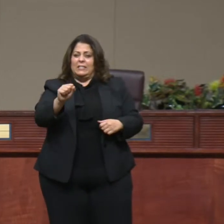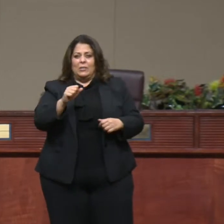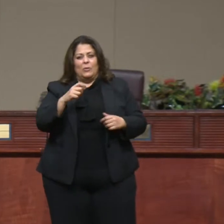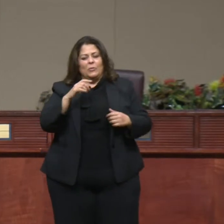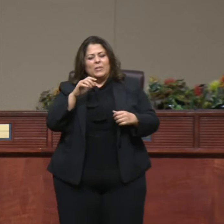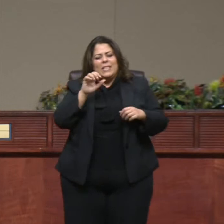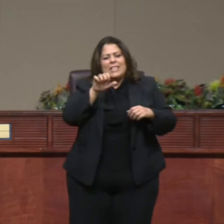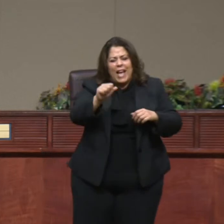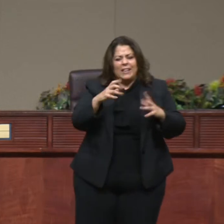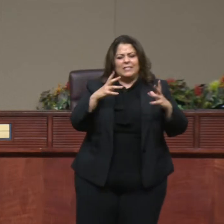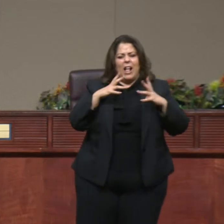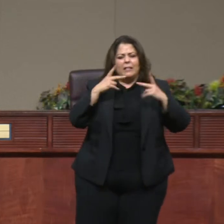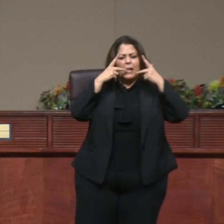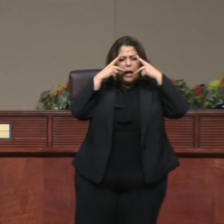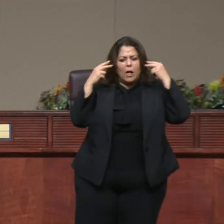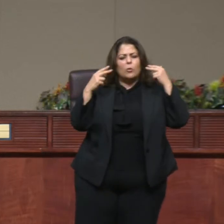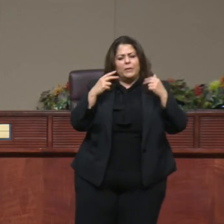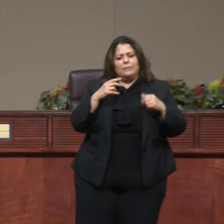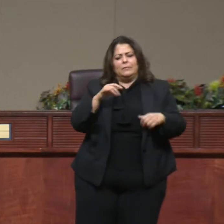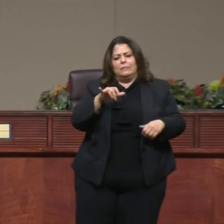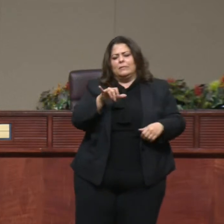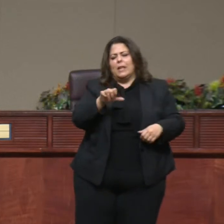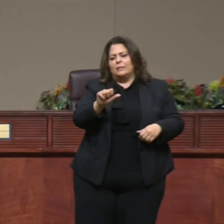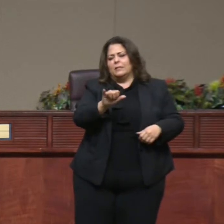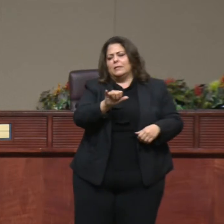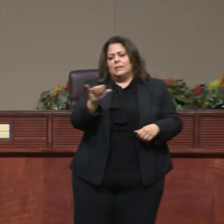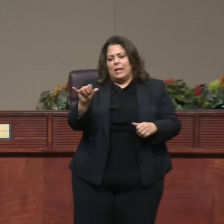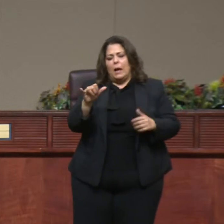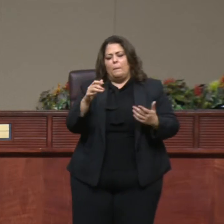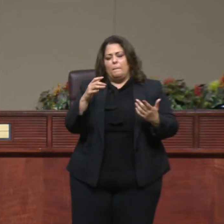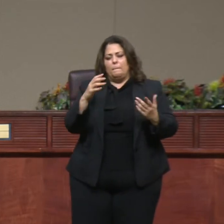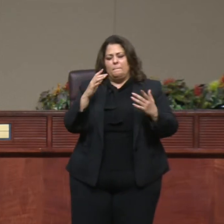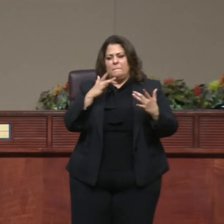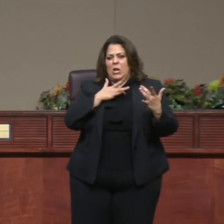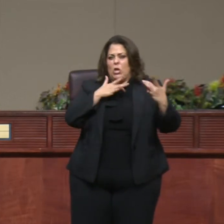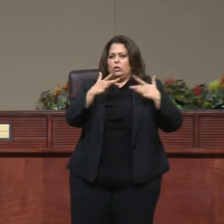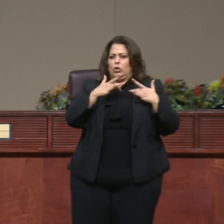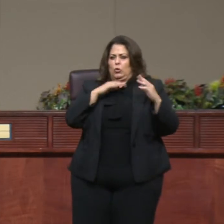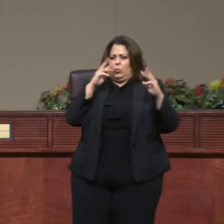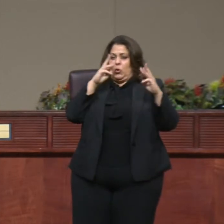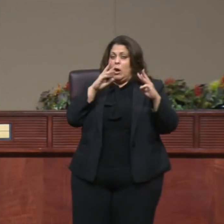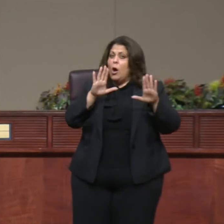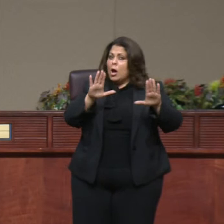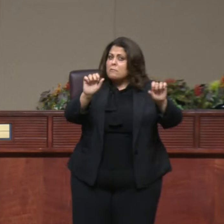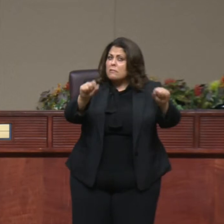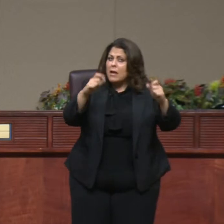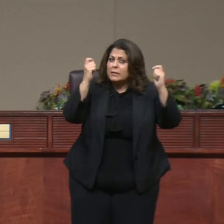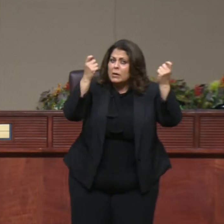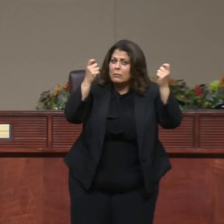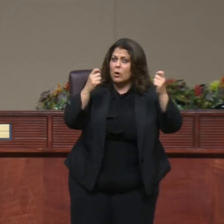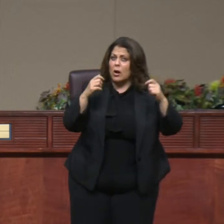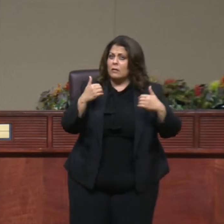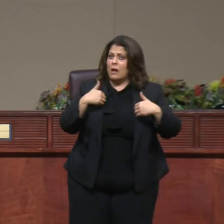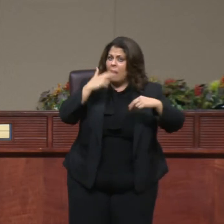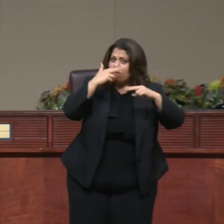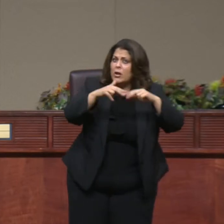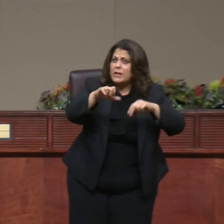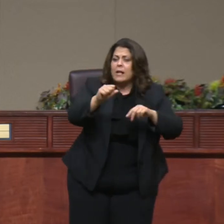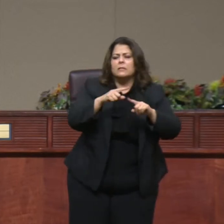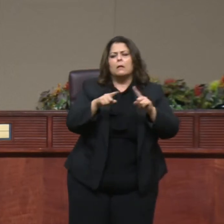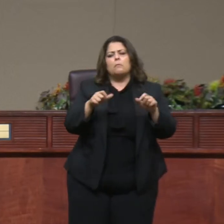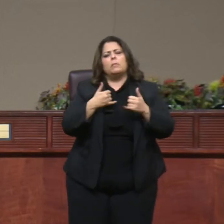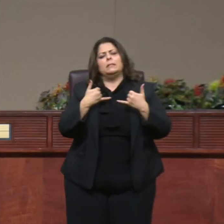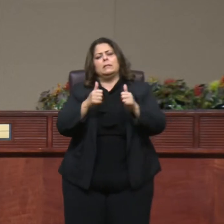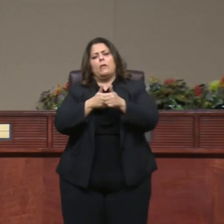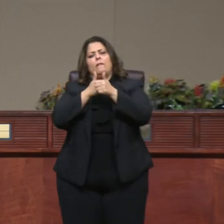we are alerting people that we can celebrate, we can have fun, and at the same time, we can protect ourselves. We